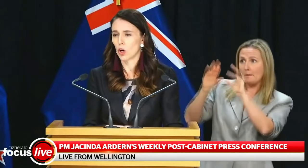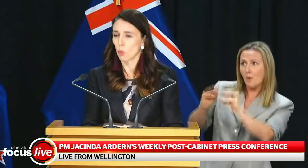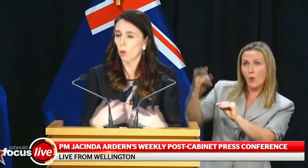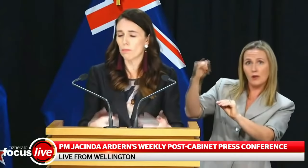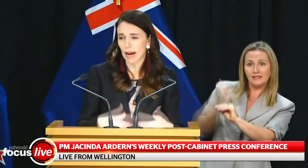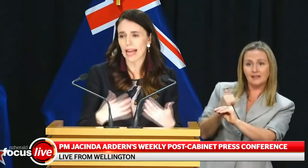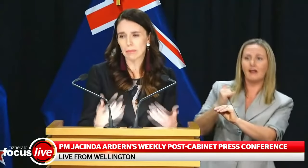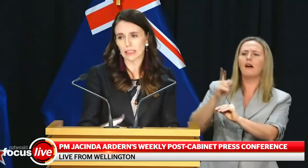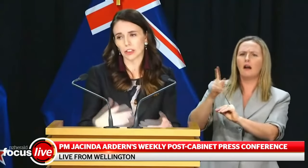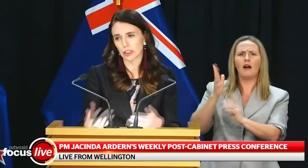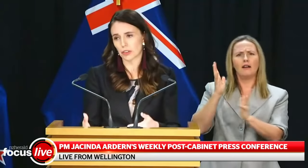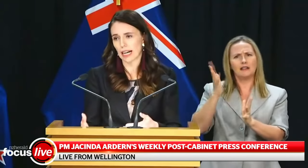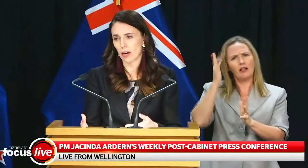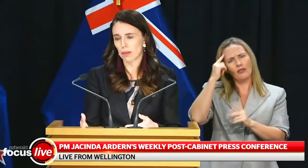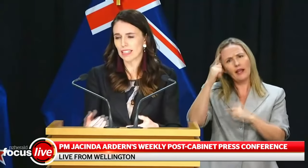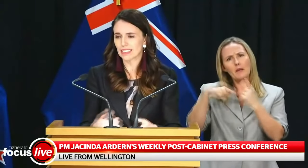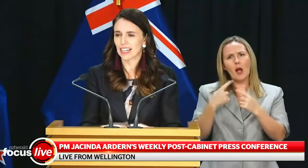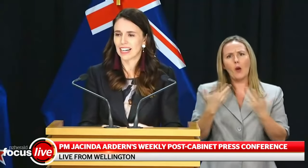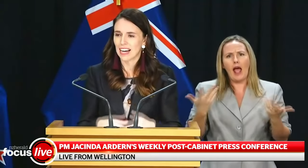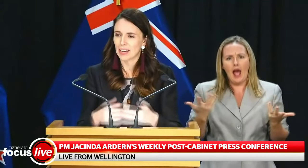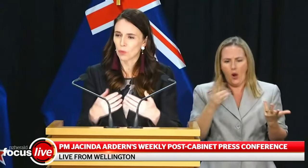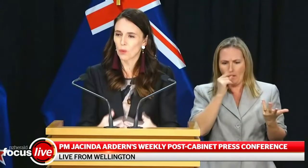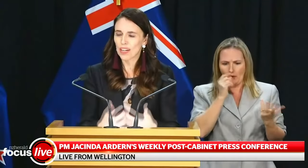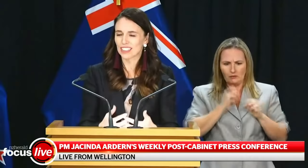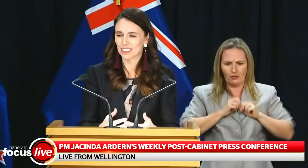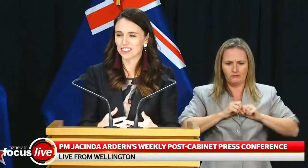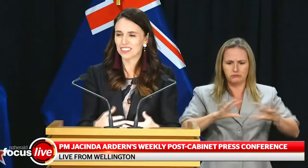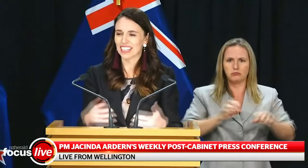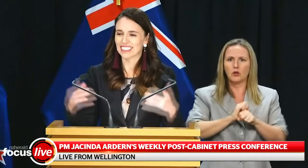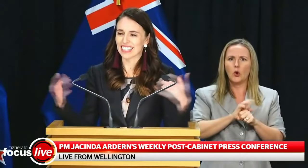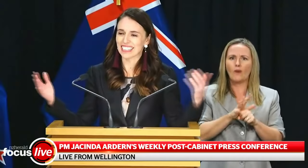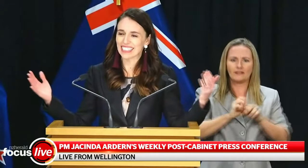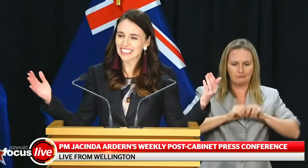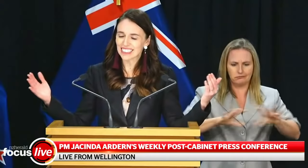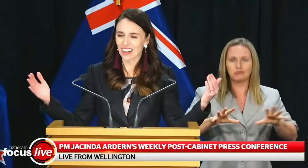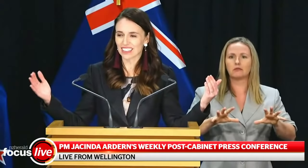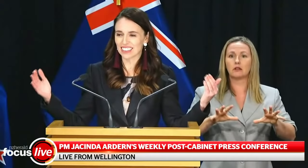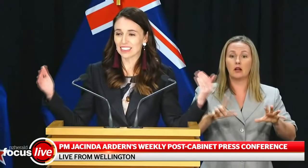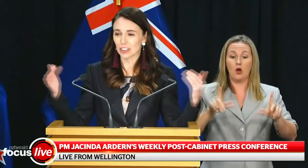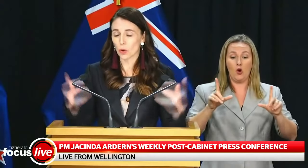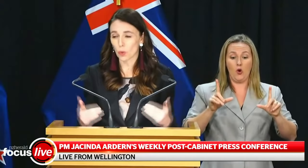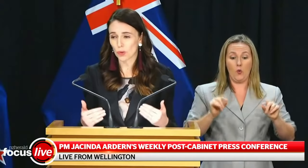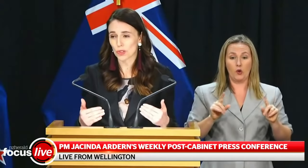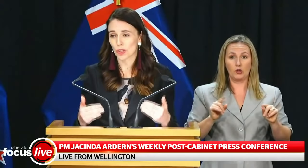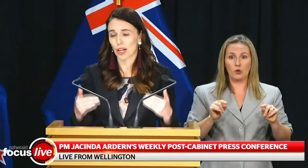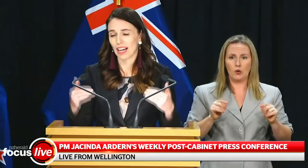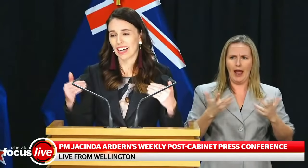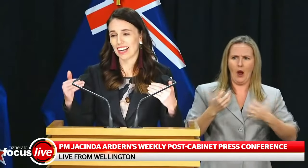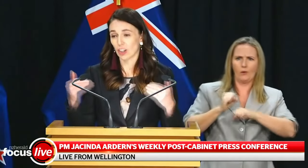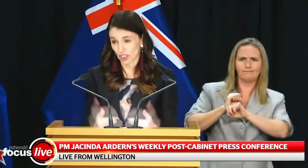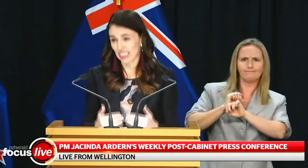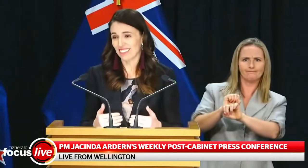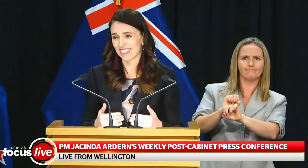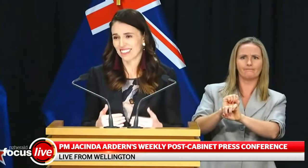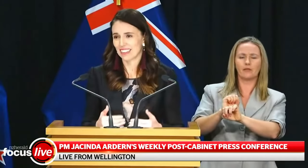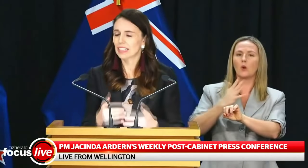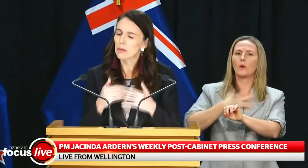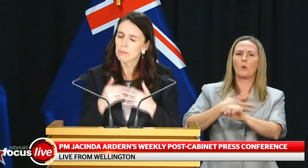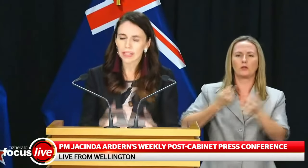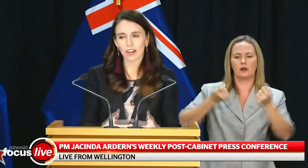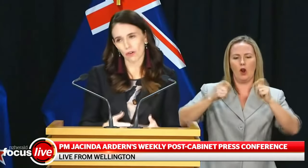account what may potentially trigger outbreaks and what we can do that is the least likely to cause